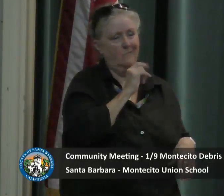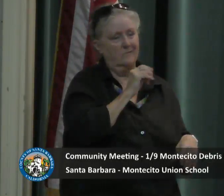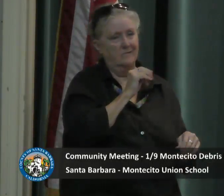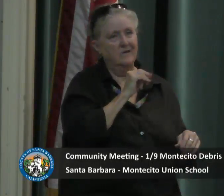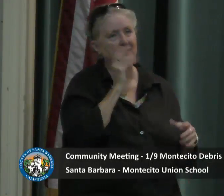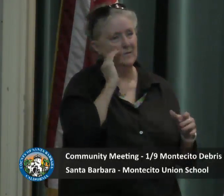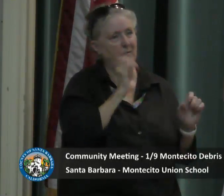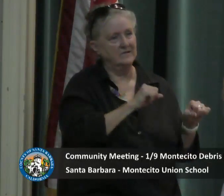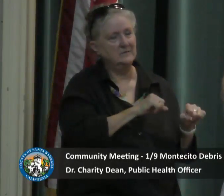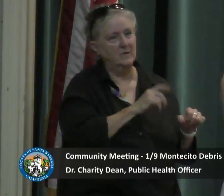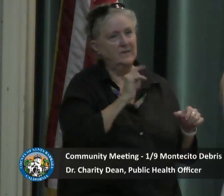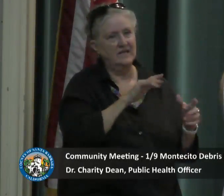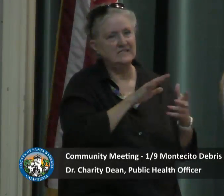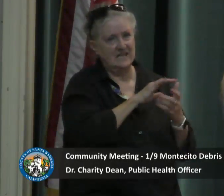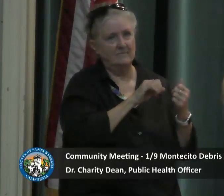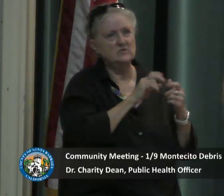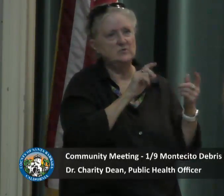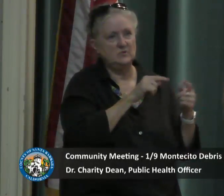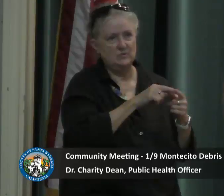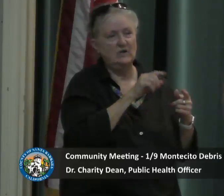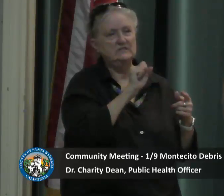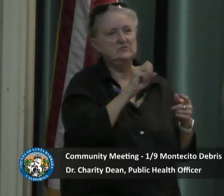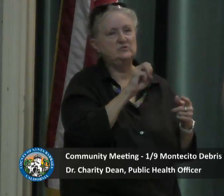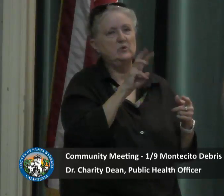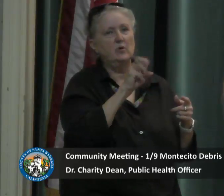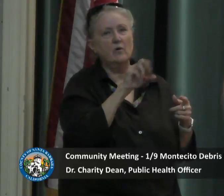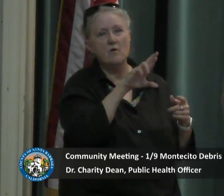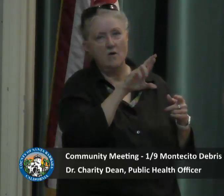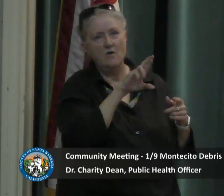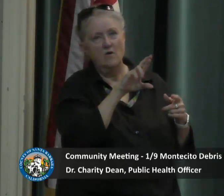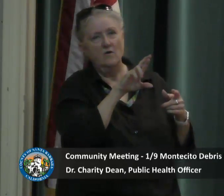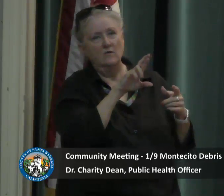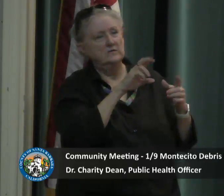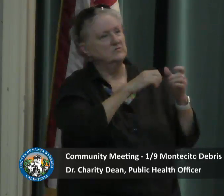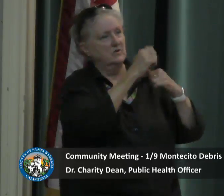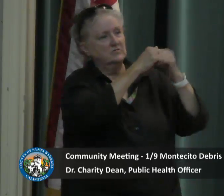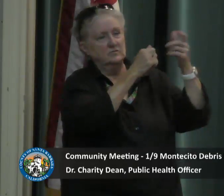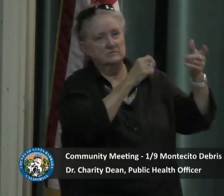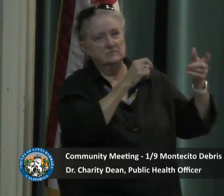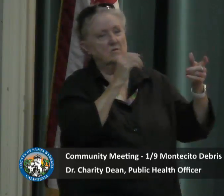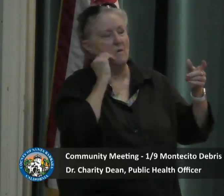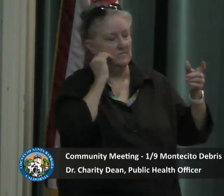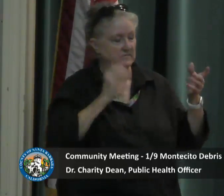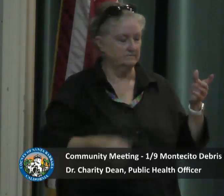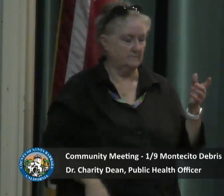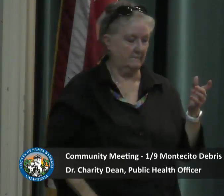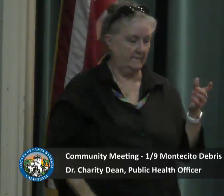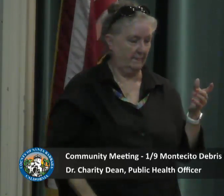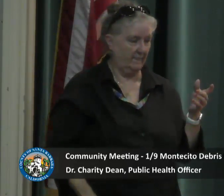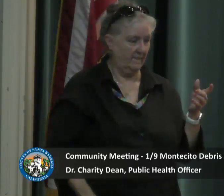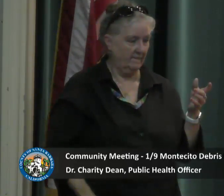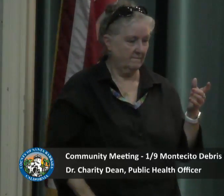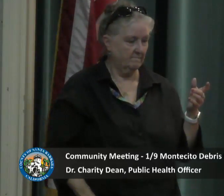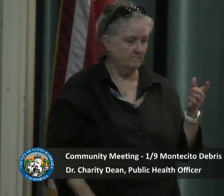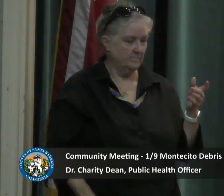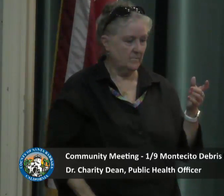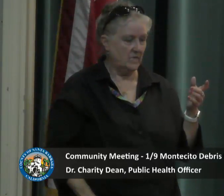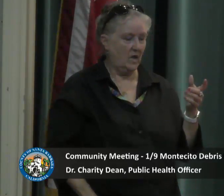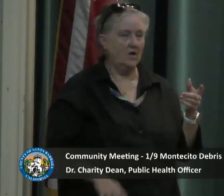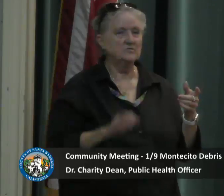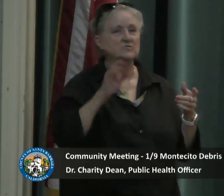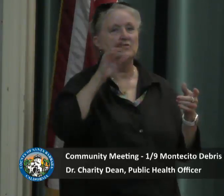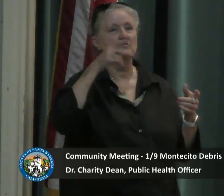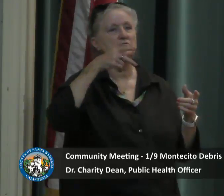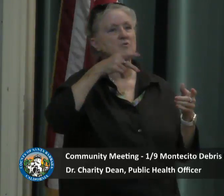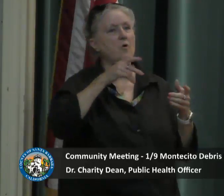very possible because of damage to some of the sewer infrastructure in homes. Also, there are poison oak oils in the